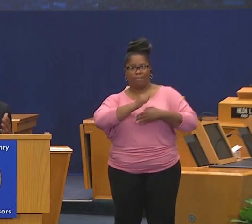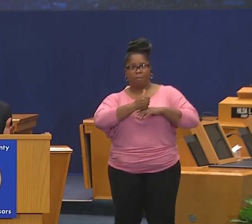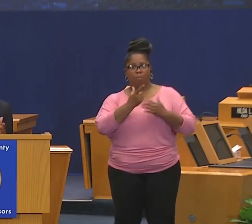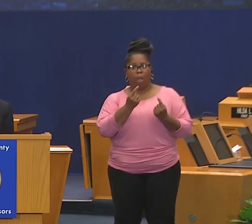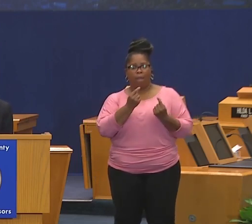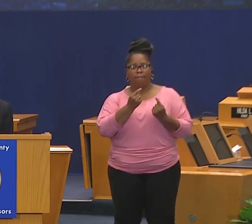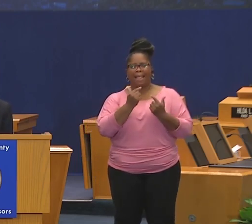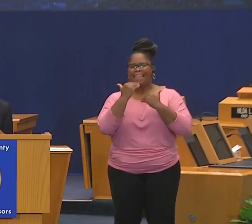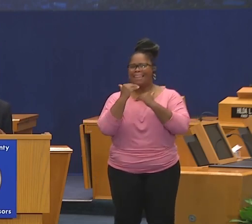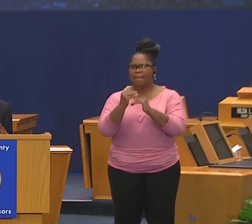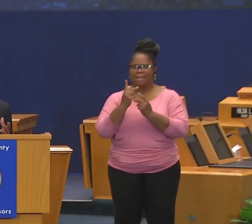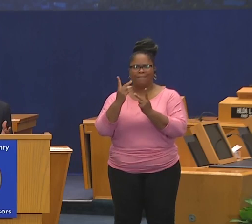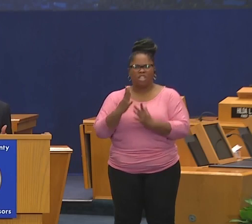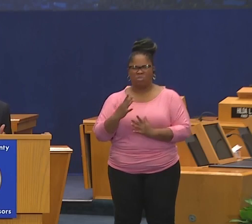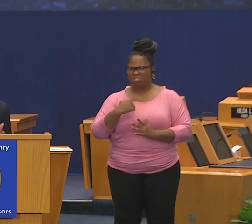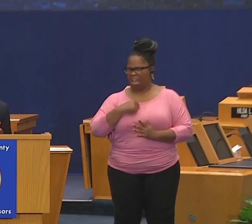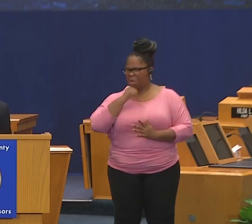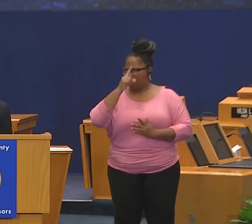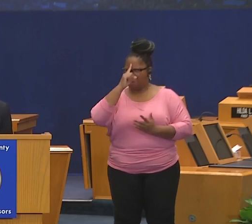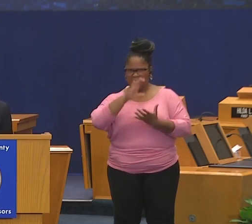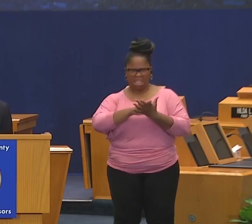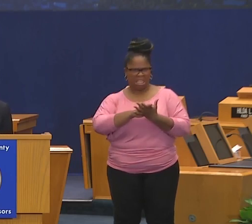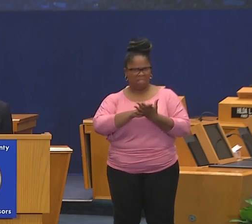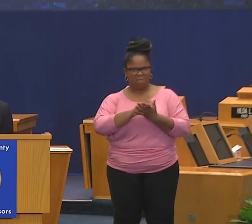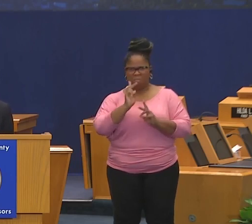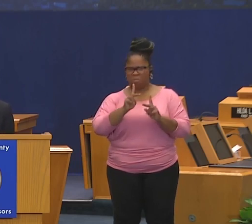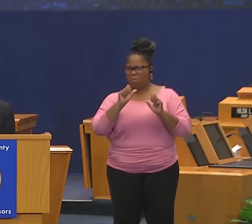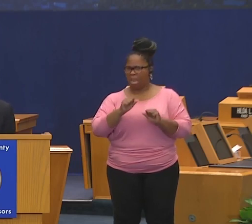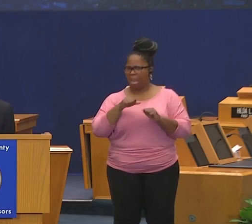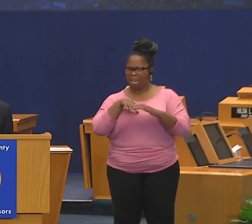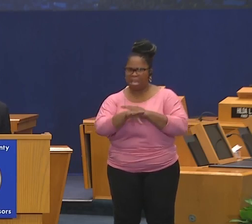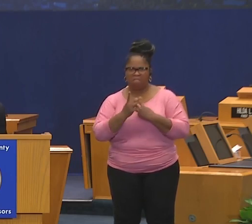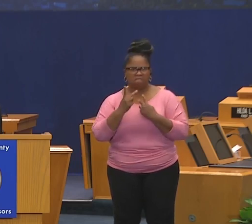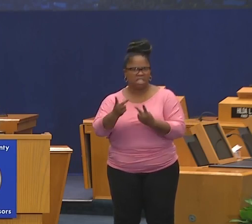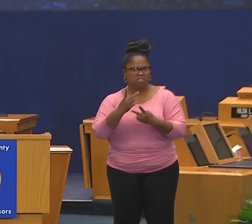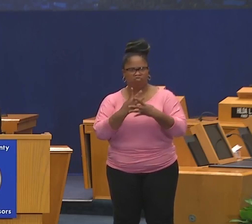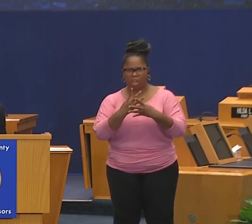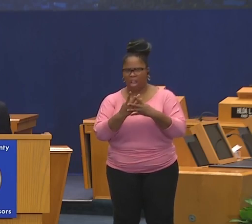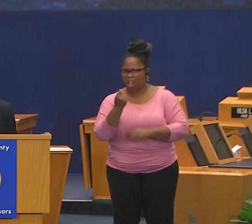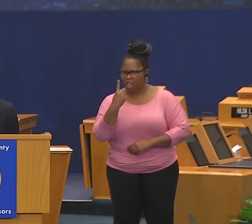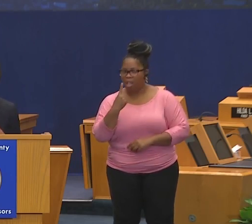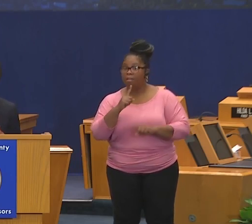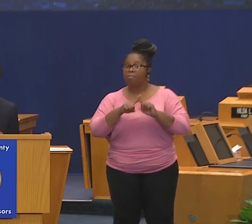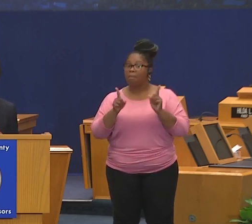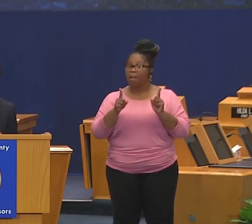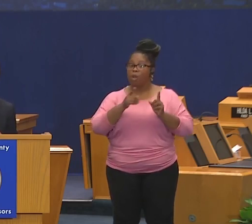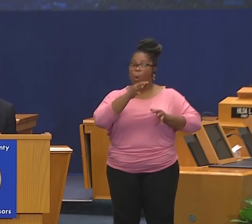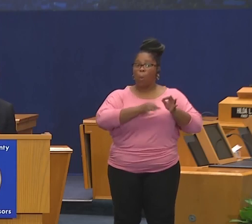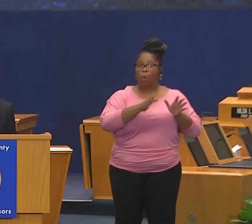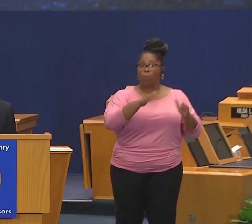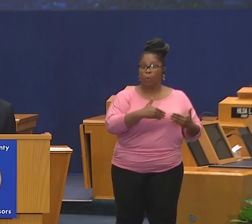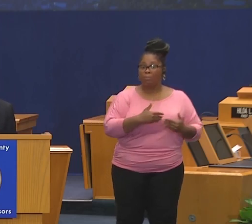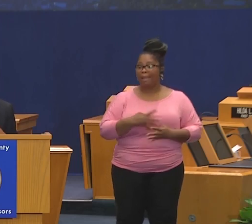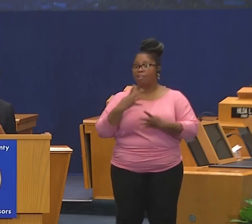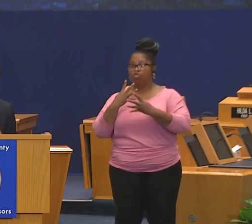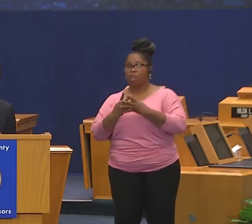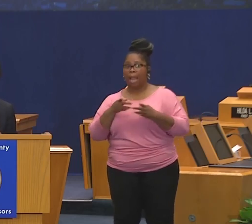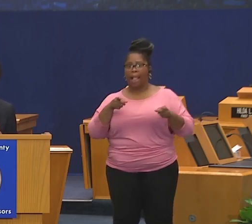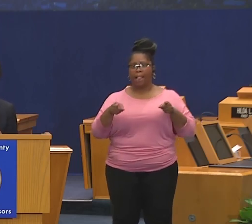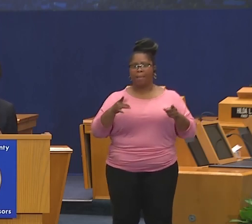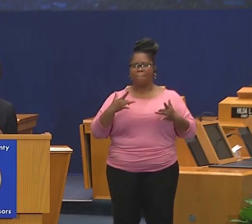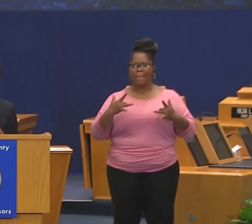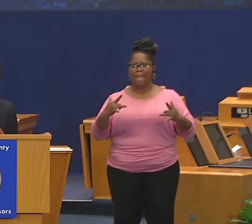jail. I don't believe anyone can come visit the jail. But remember, courtrooms and jails are very